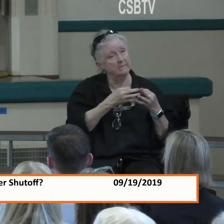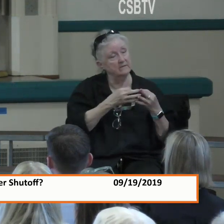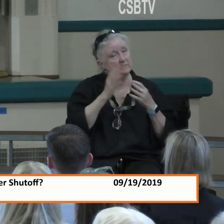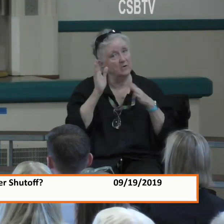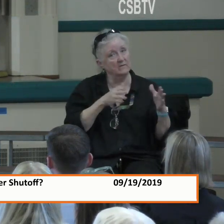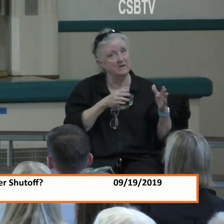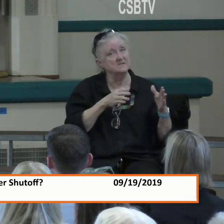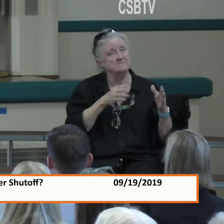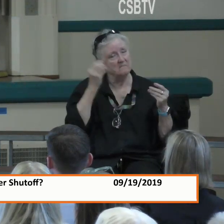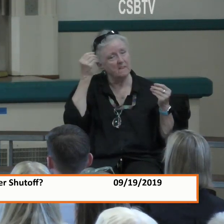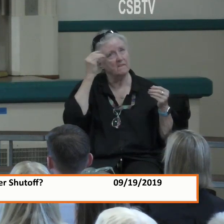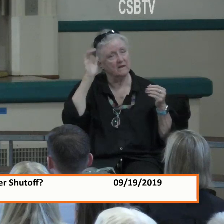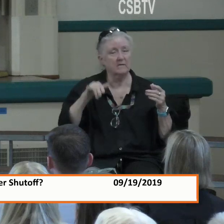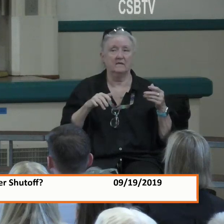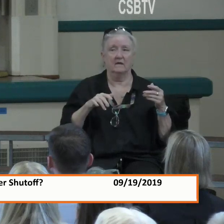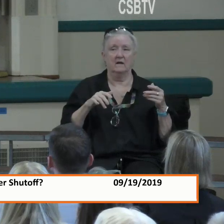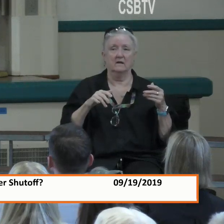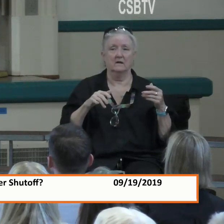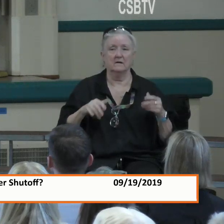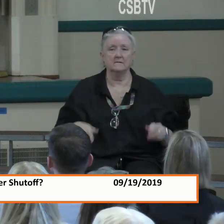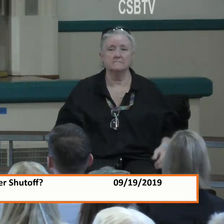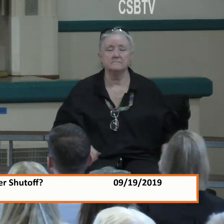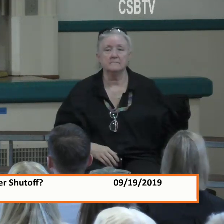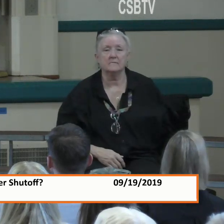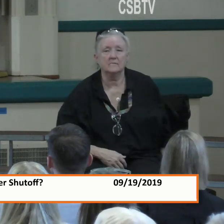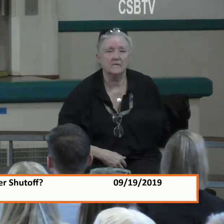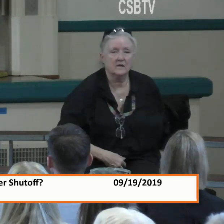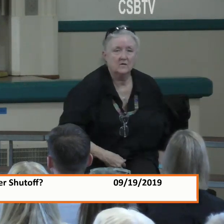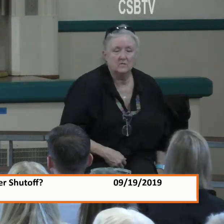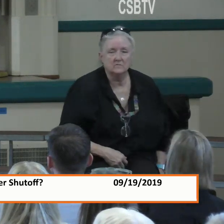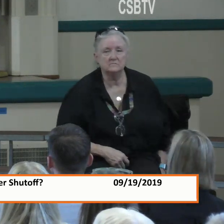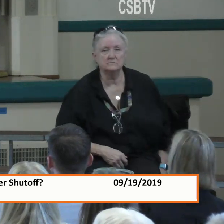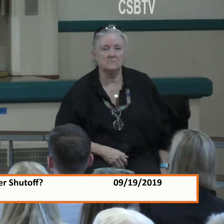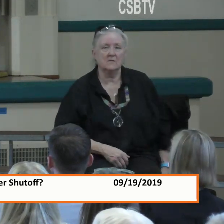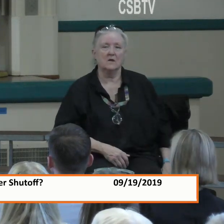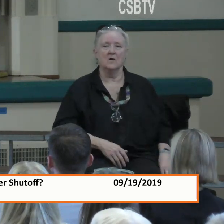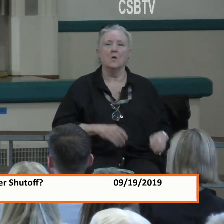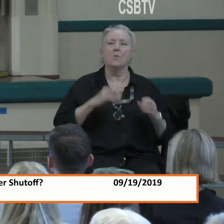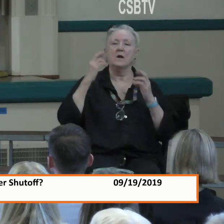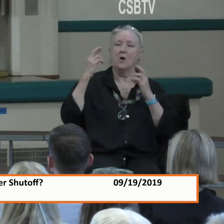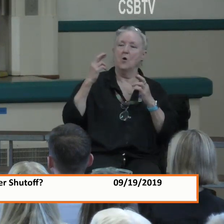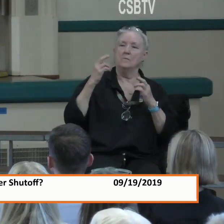account. While we hope that the PSPS will be